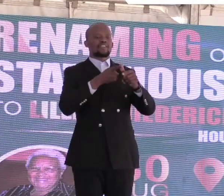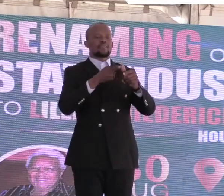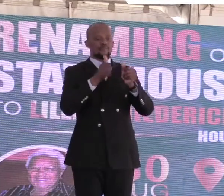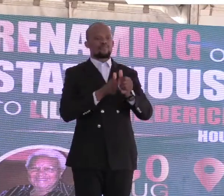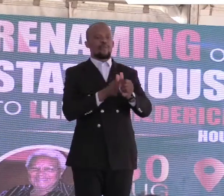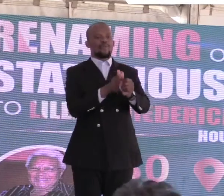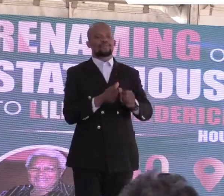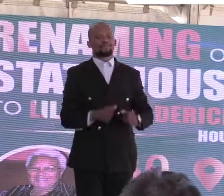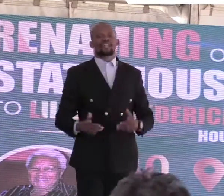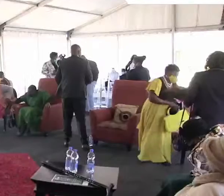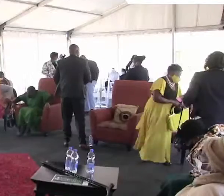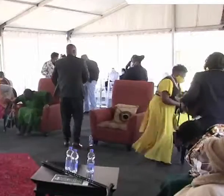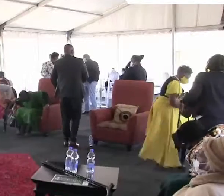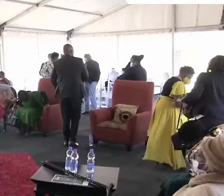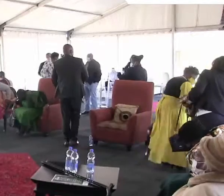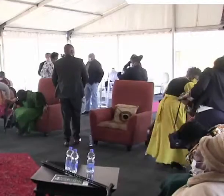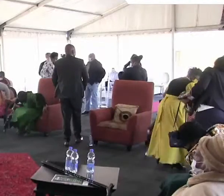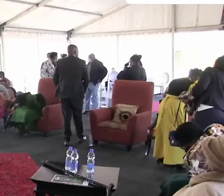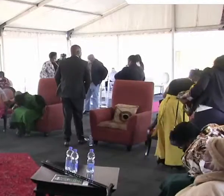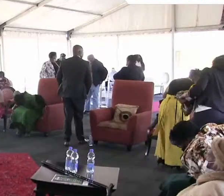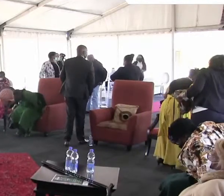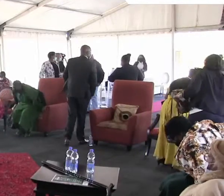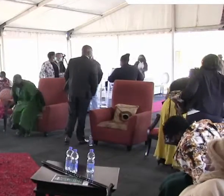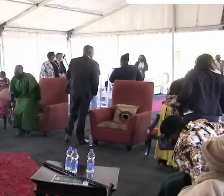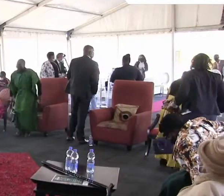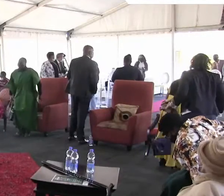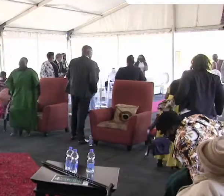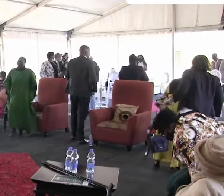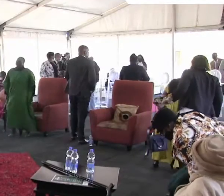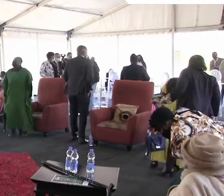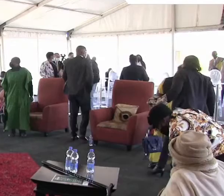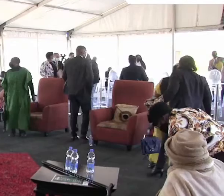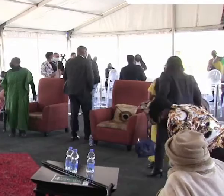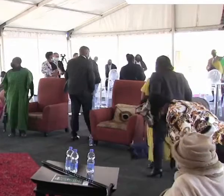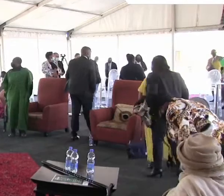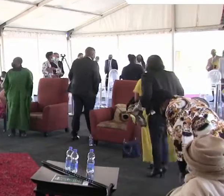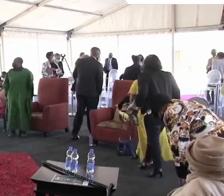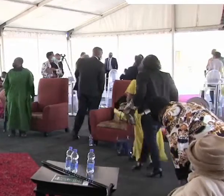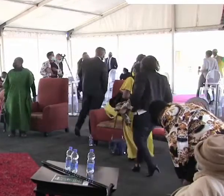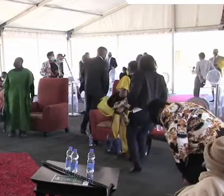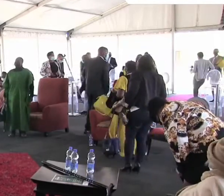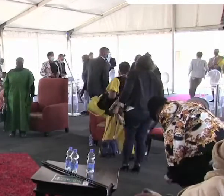after them. Thank you so much for your time in this one. We will meet up there.